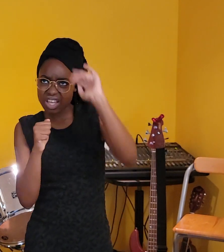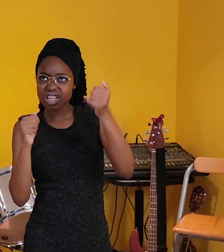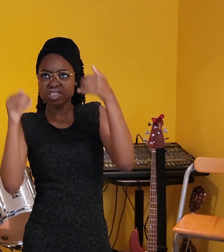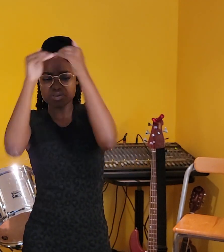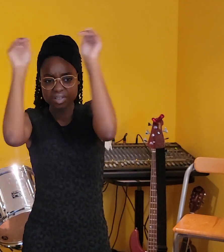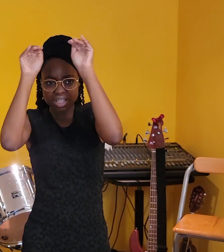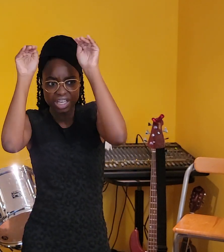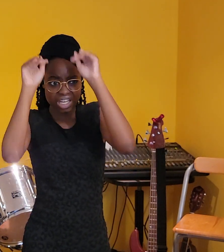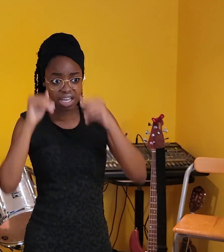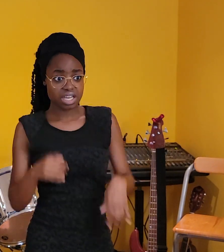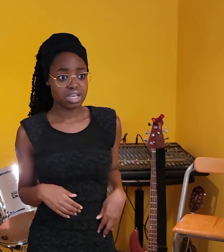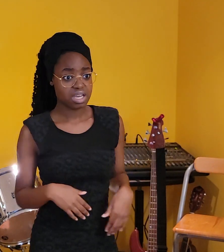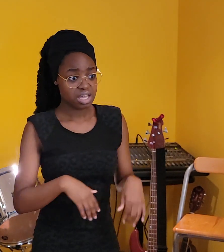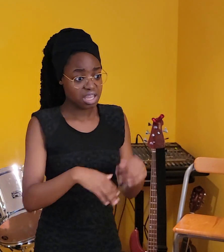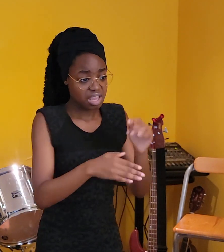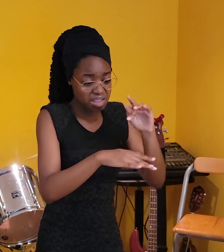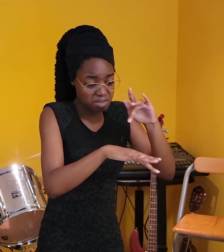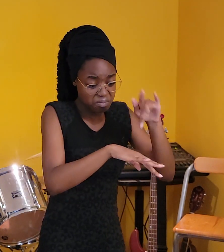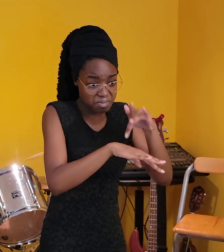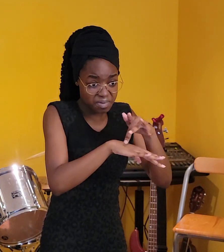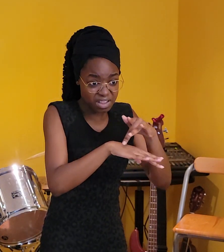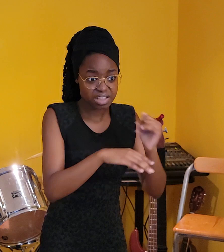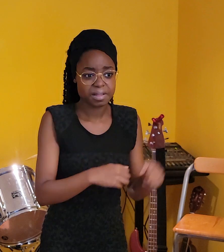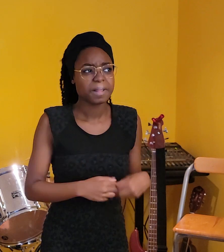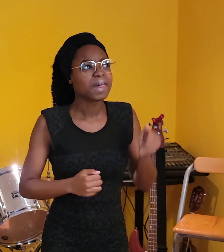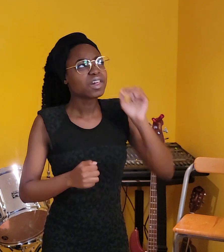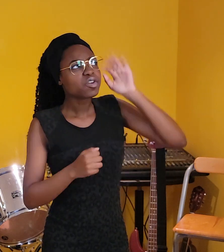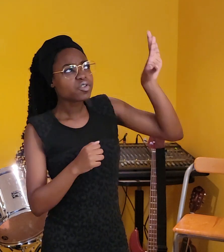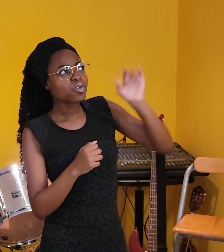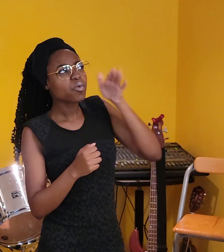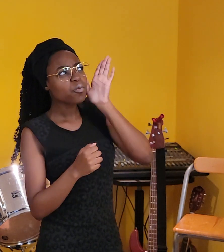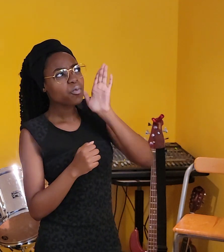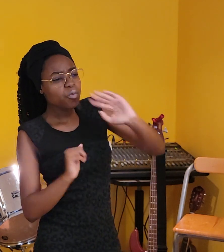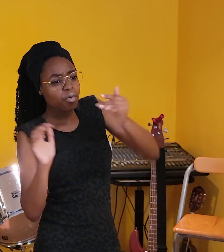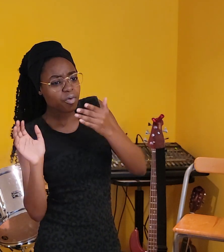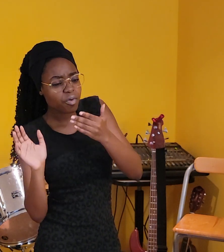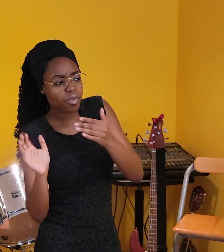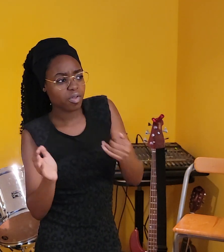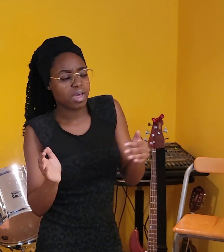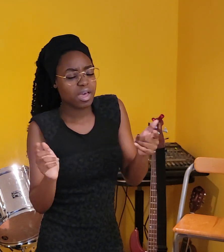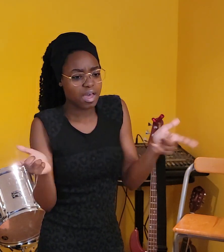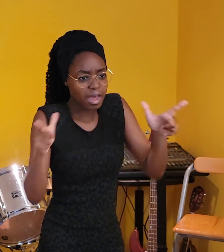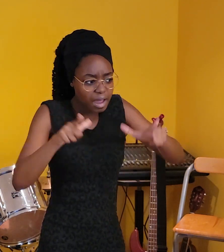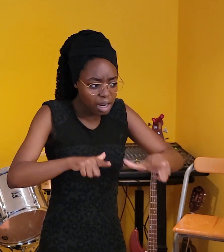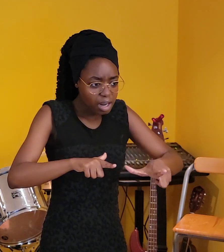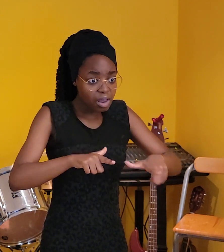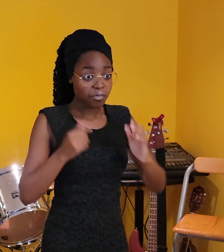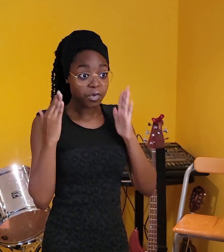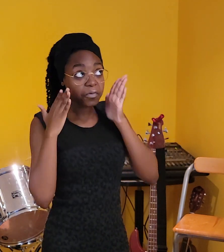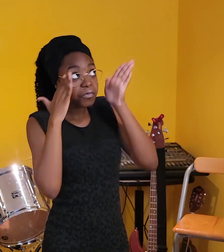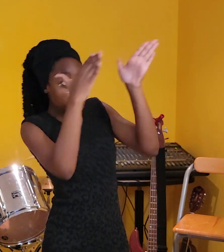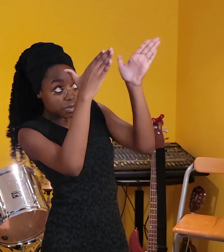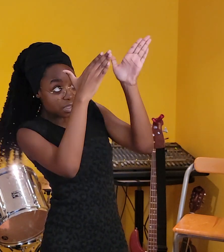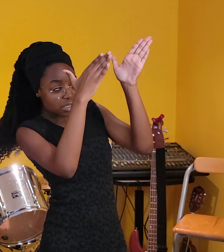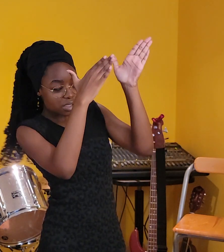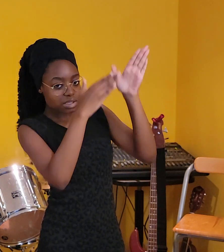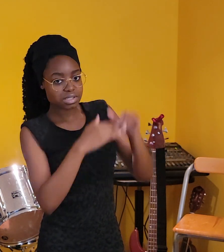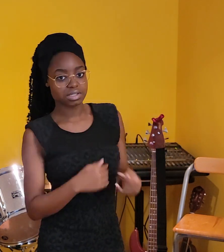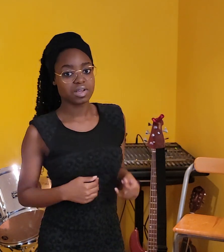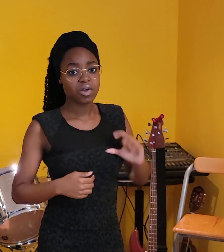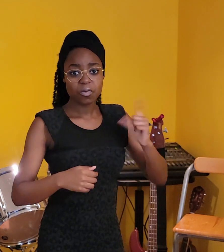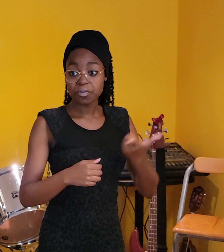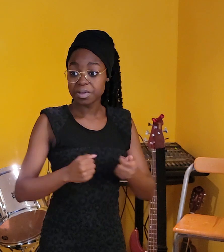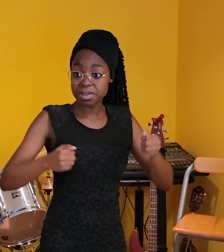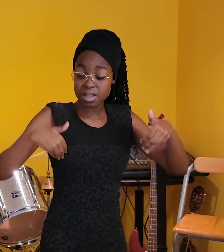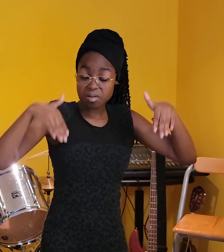this prayer, where it says, "Thy will be done," the focus is on God, where we submit, where we surrender, where we acknowledge